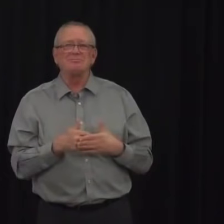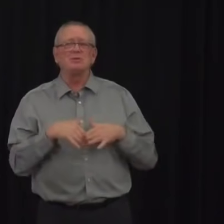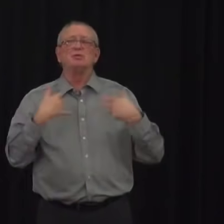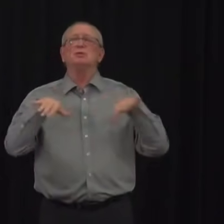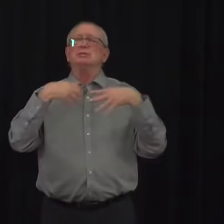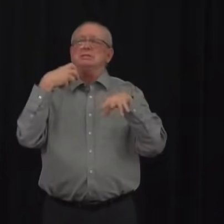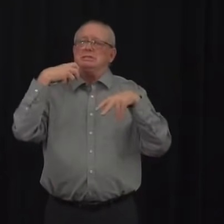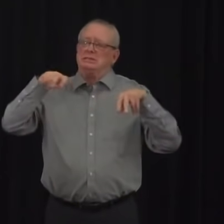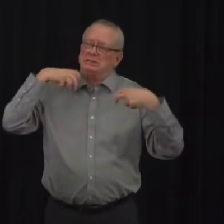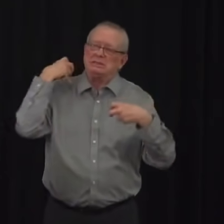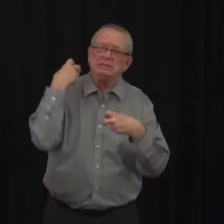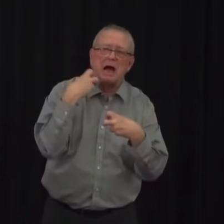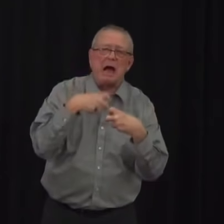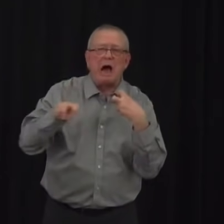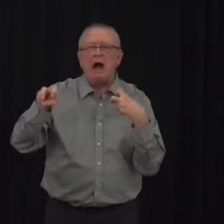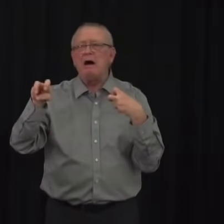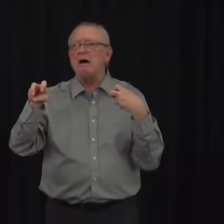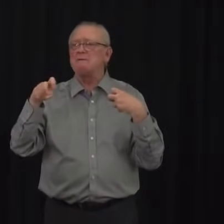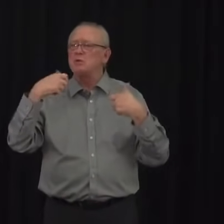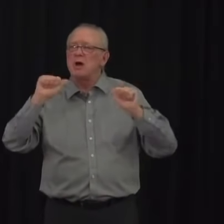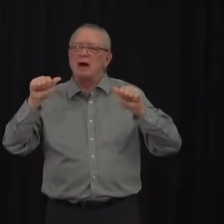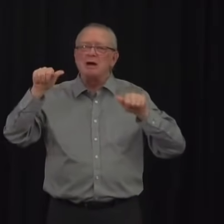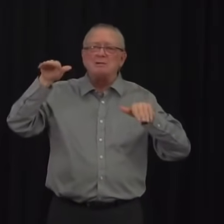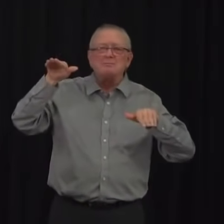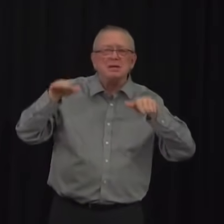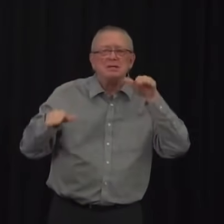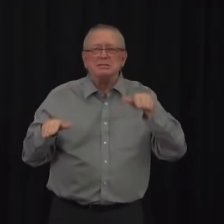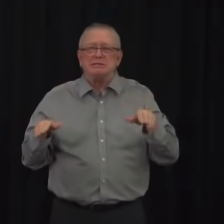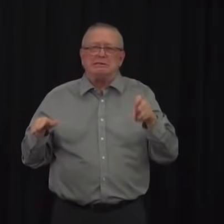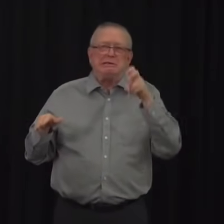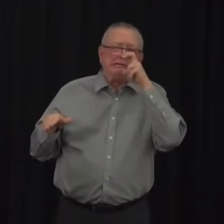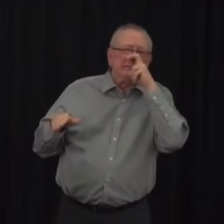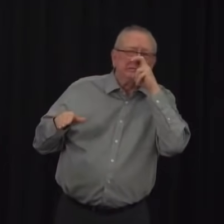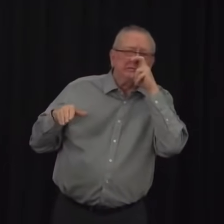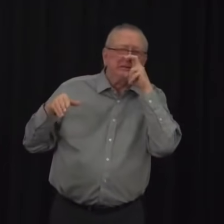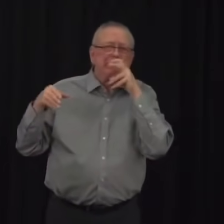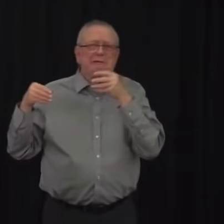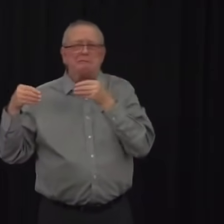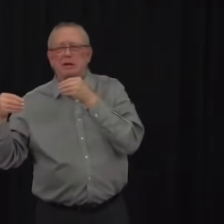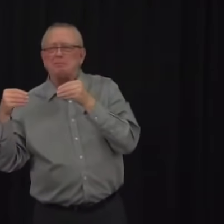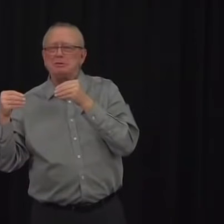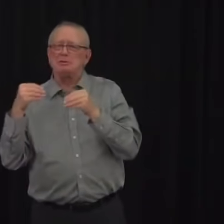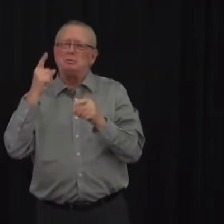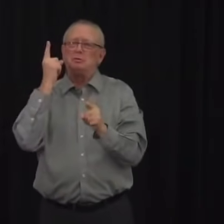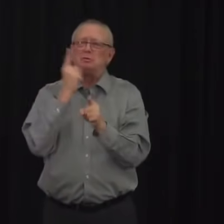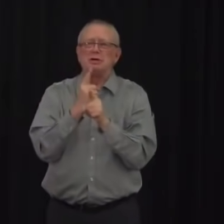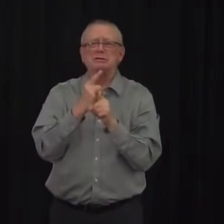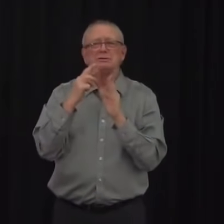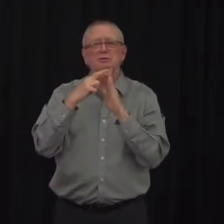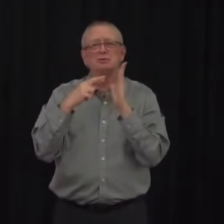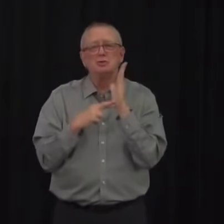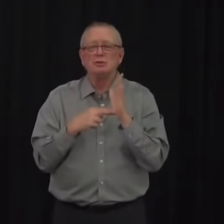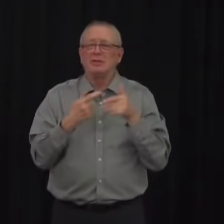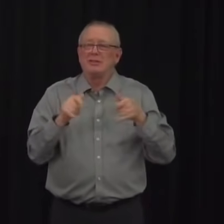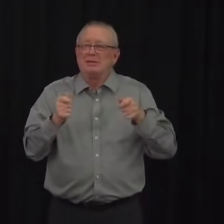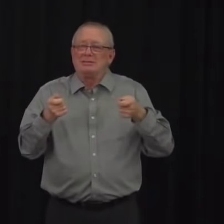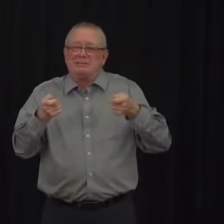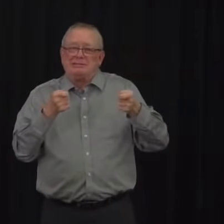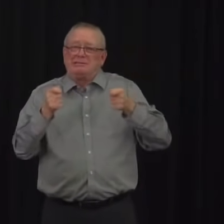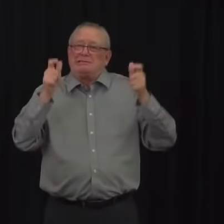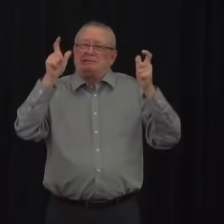balance is and what that right suite of measures would be able to bring down COVID-19